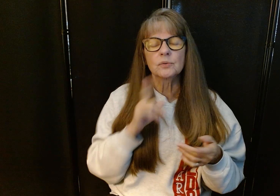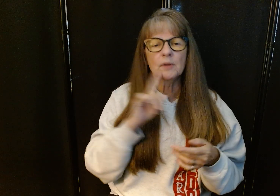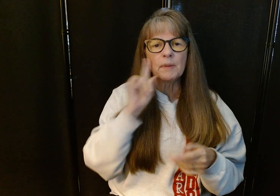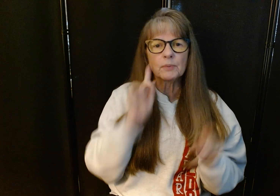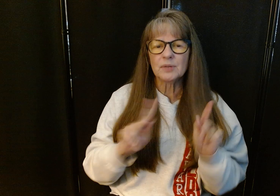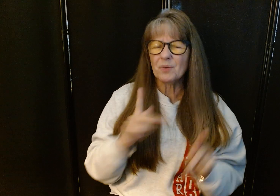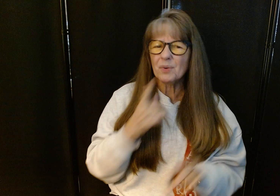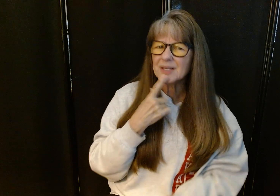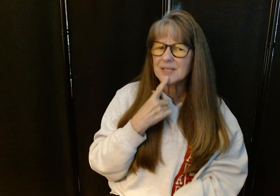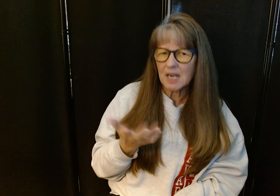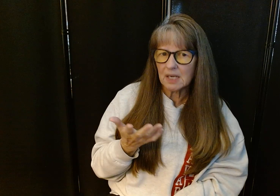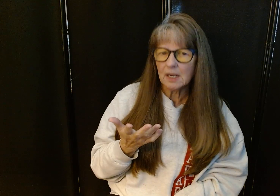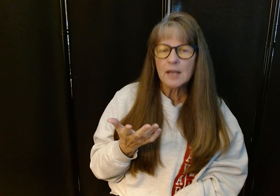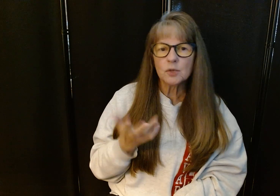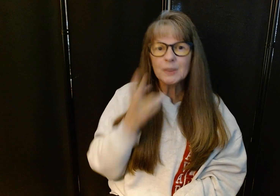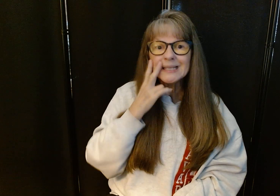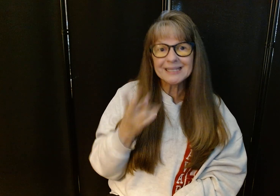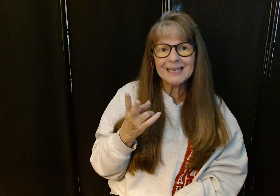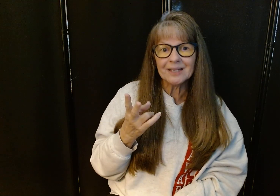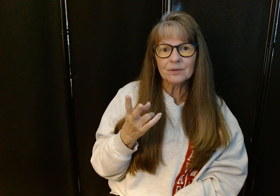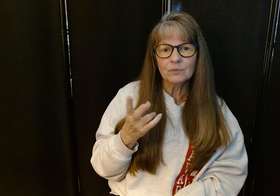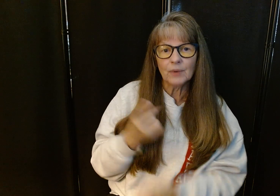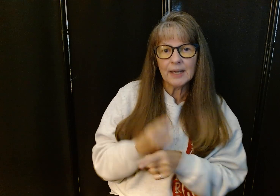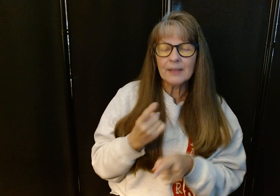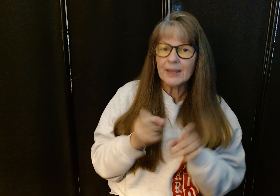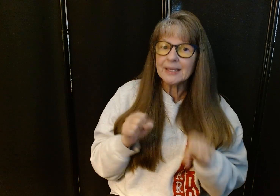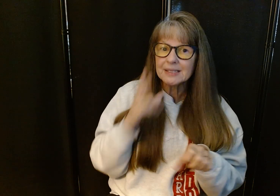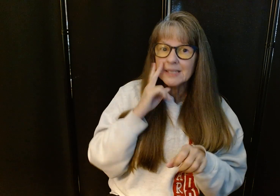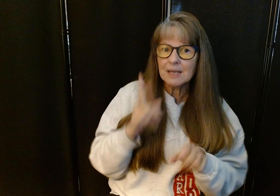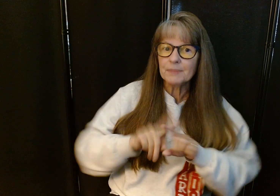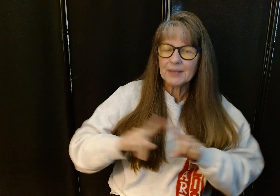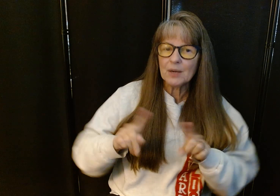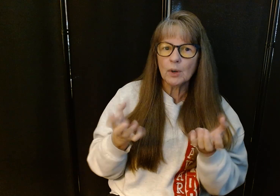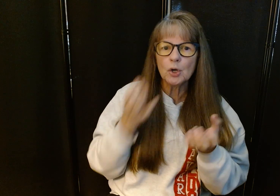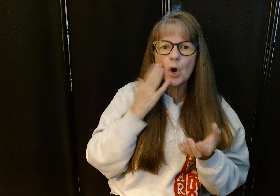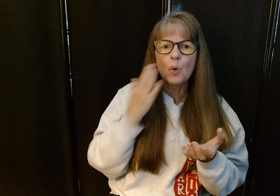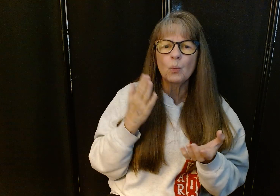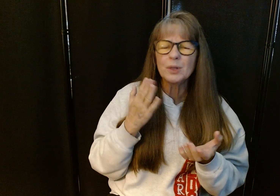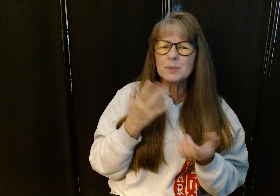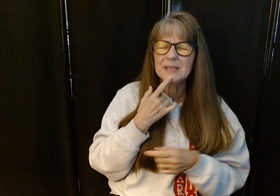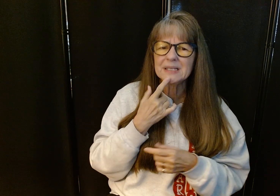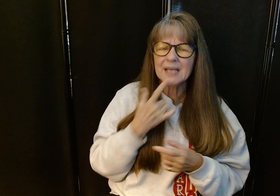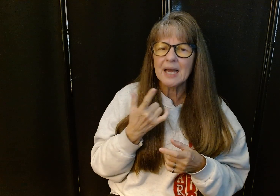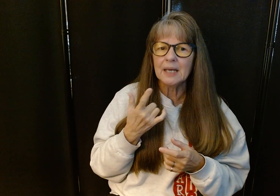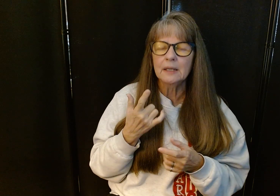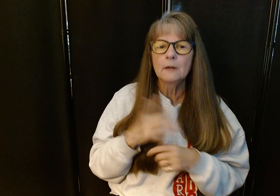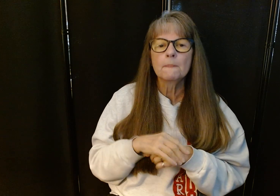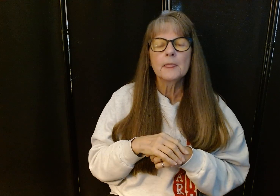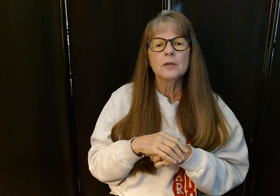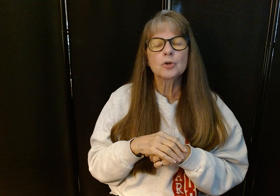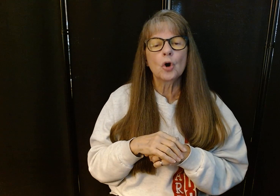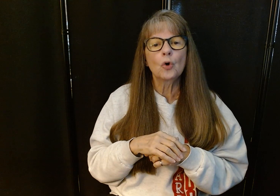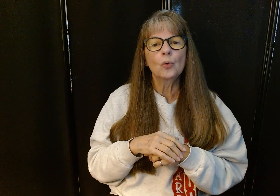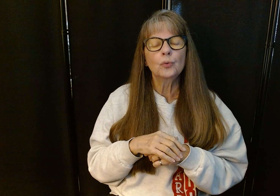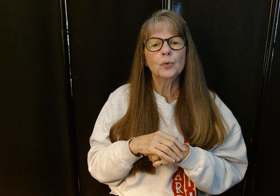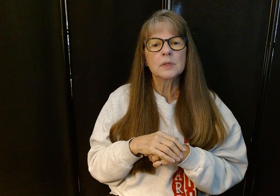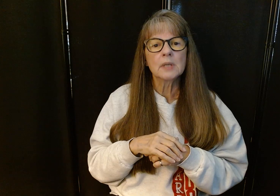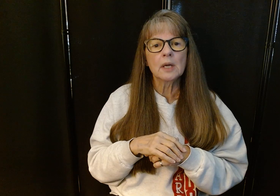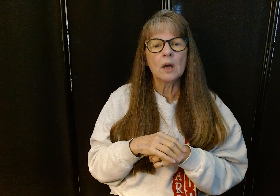deaf people are saying, what are they saying? Because we can see it, right? And they can see it, but they want to know what's being said. So you can say, oh, they were